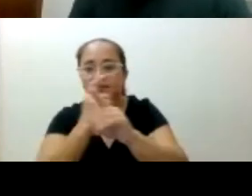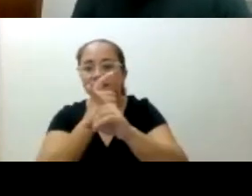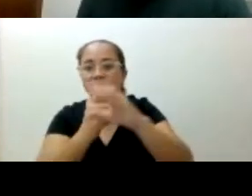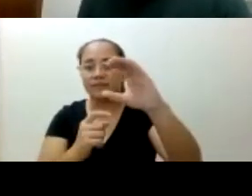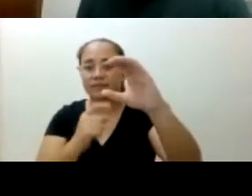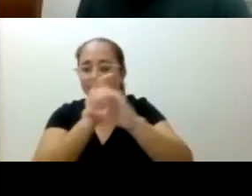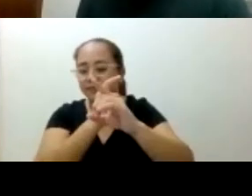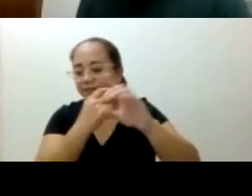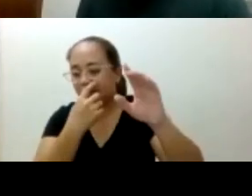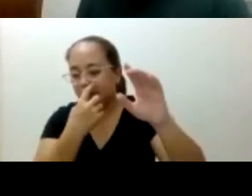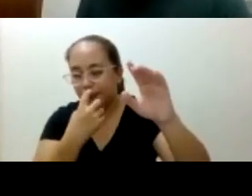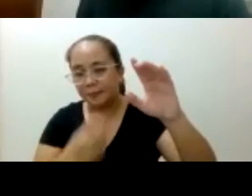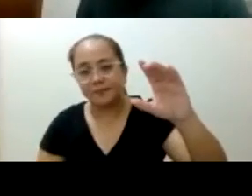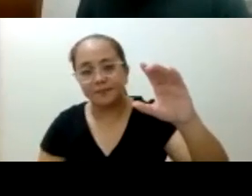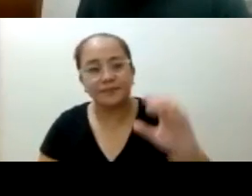Okay.